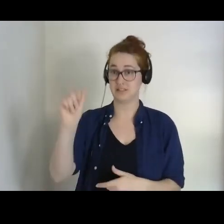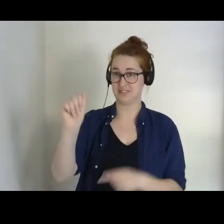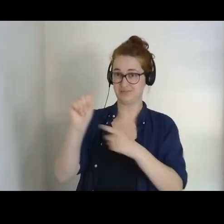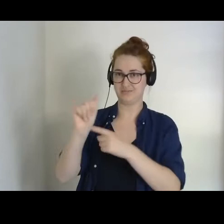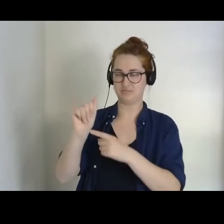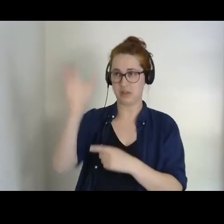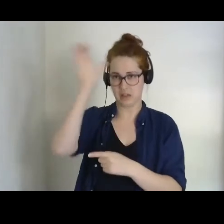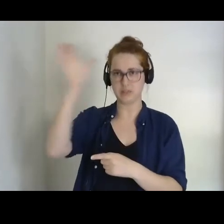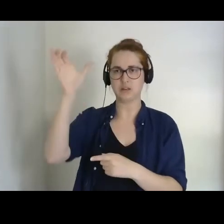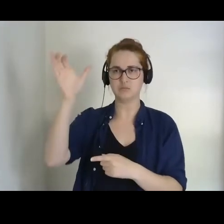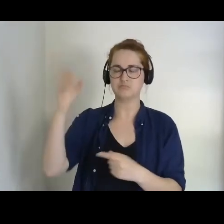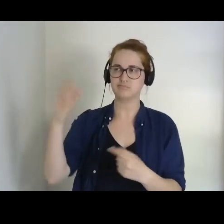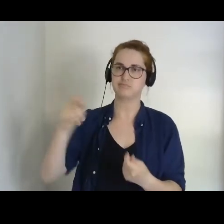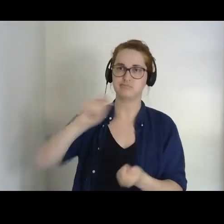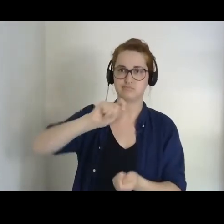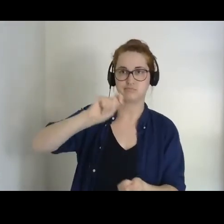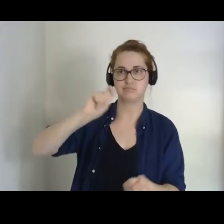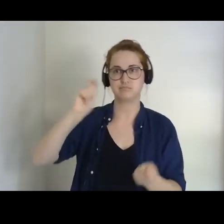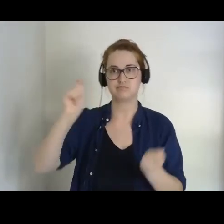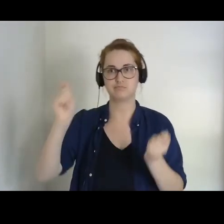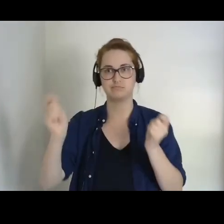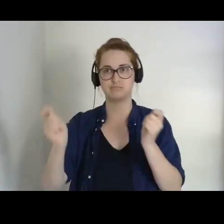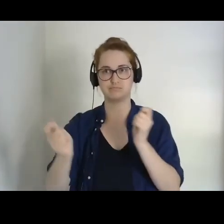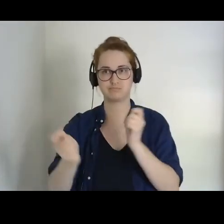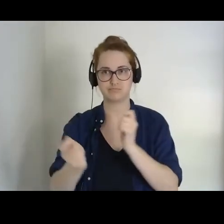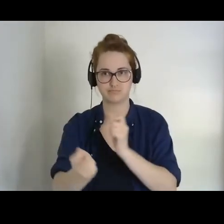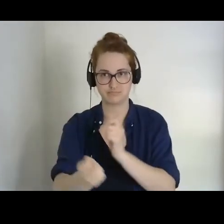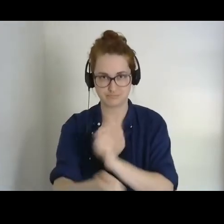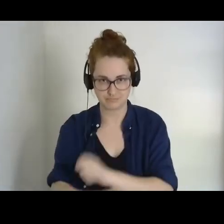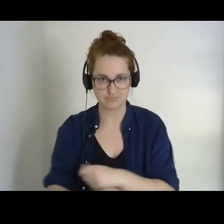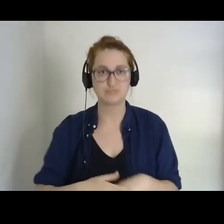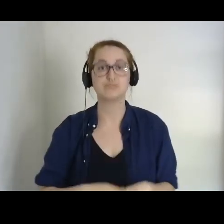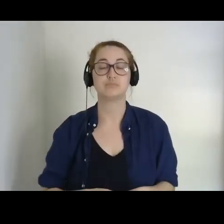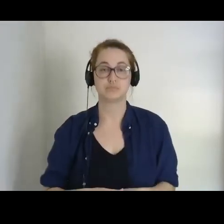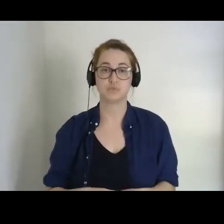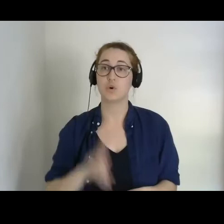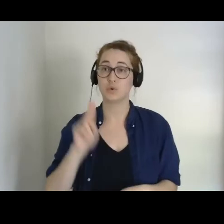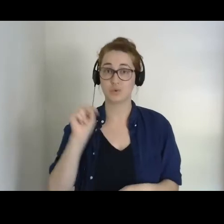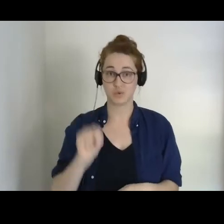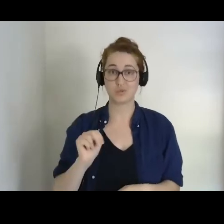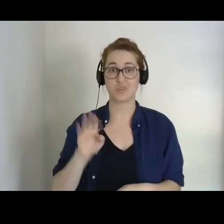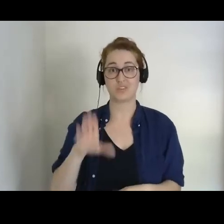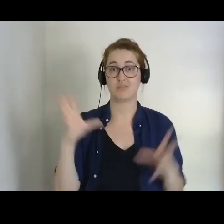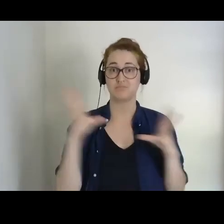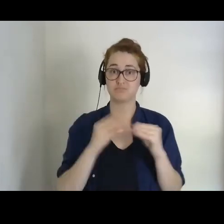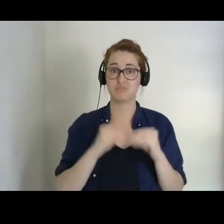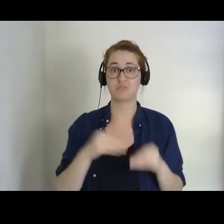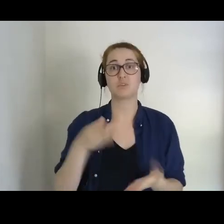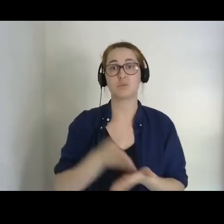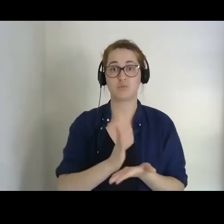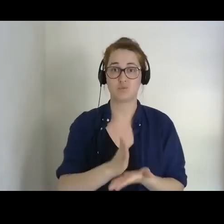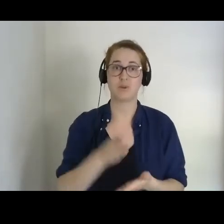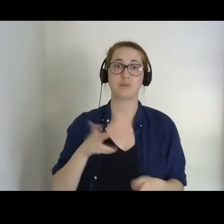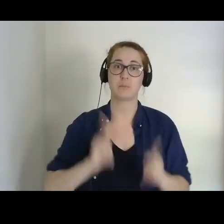concept. And this is from the UN Convention on the Rights of People with Disabilities, a document that Canada is signatory